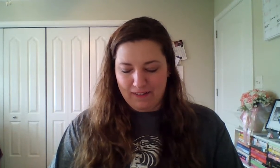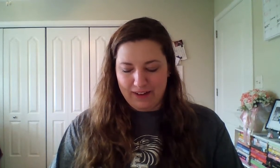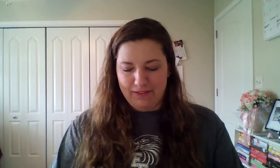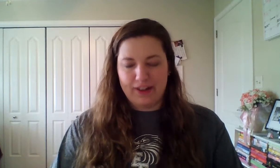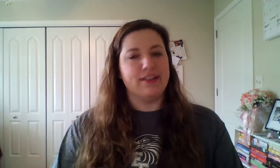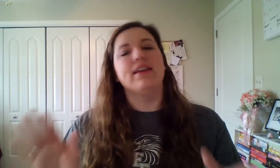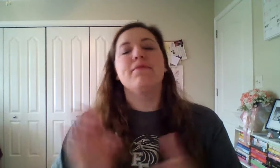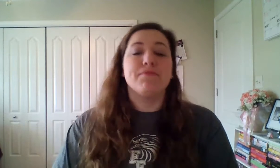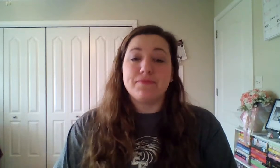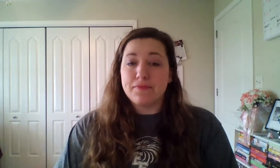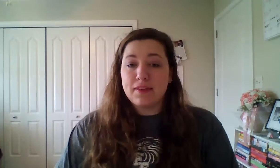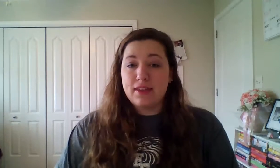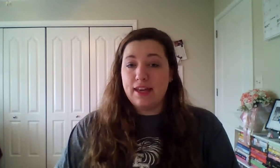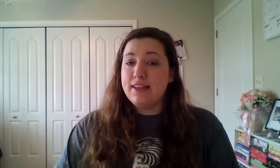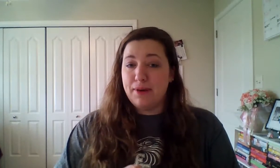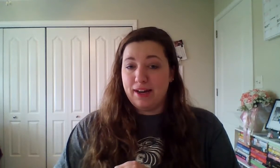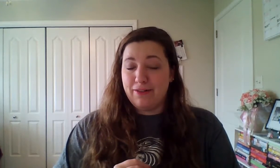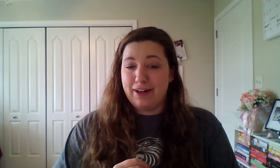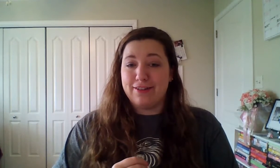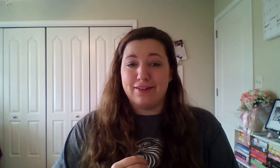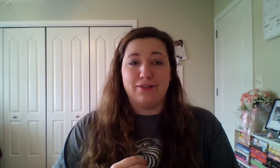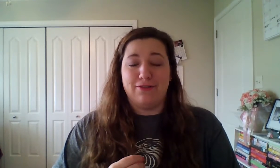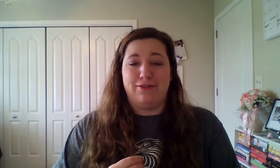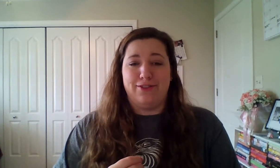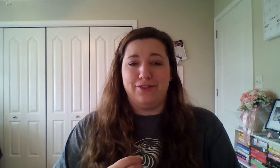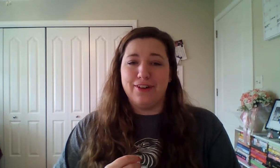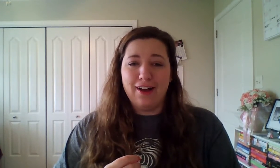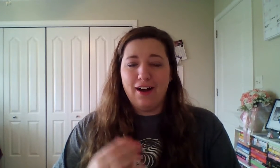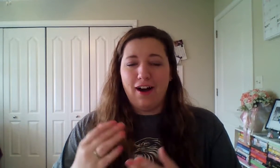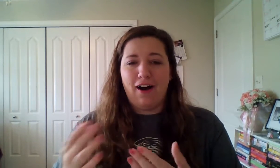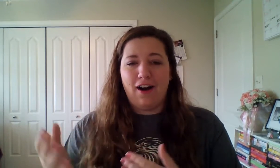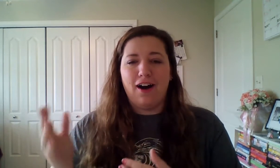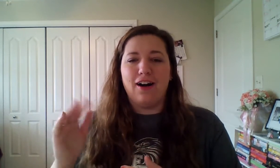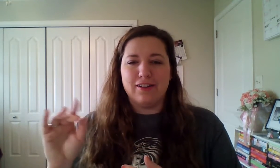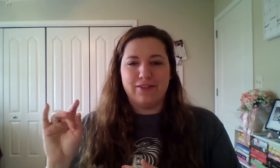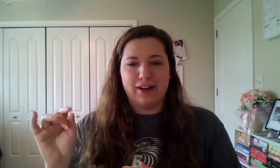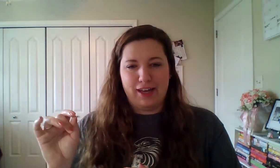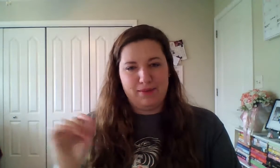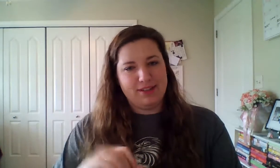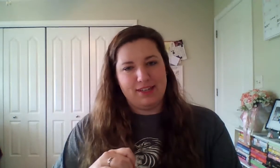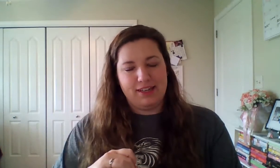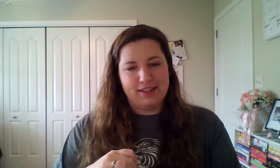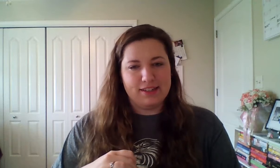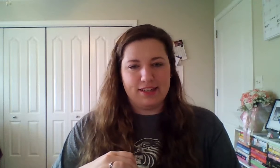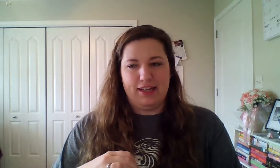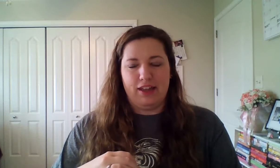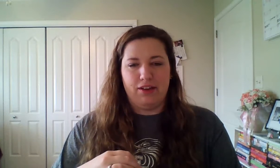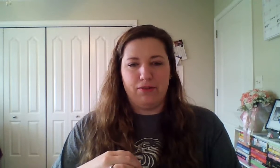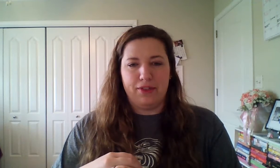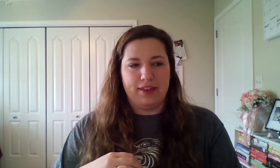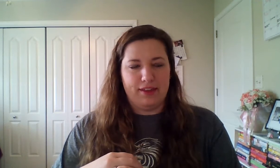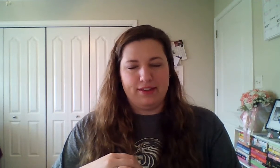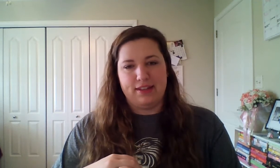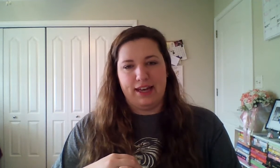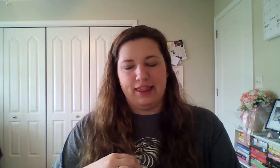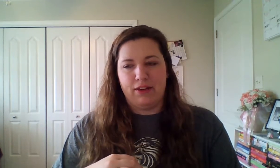right, friends. It's been a while since we've reviewed all of our ABCs together with this sign language,